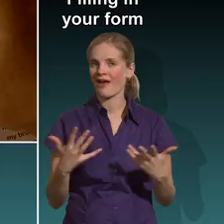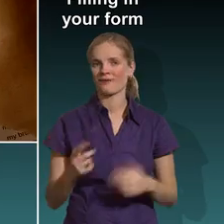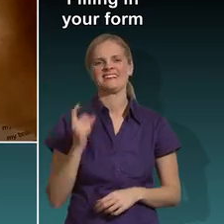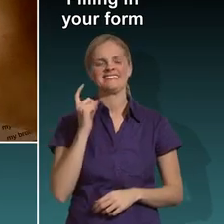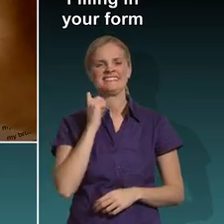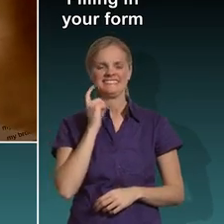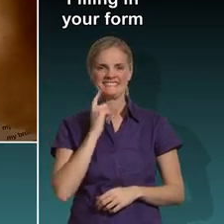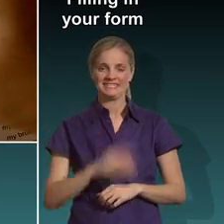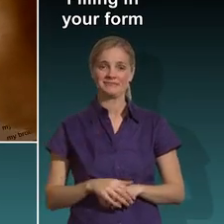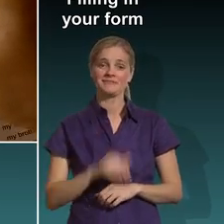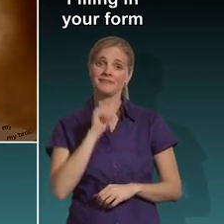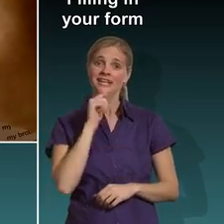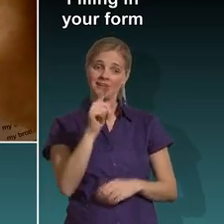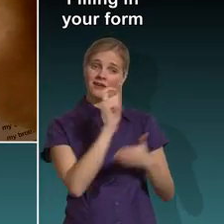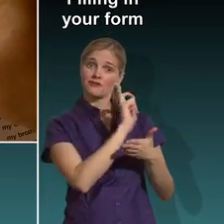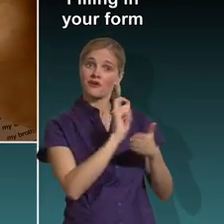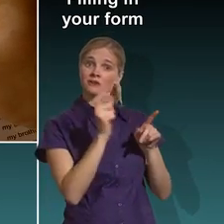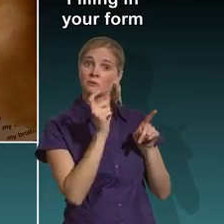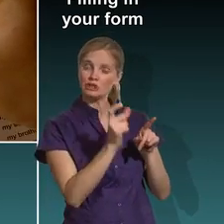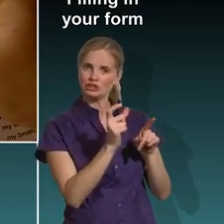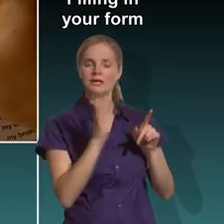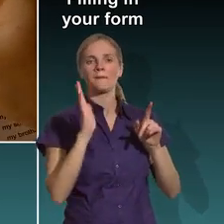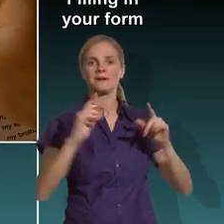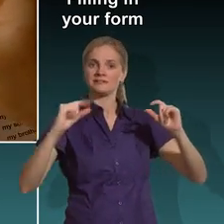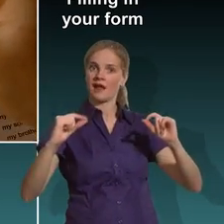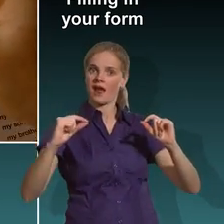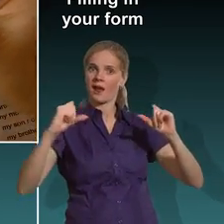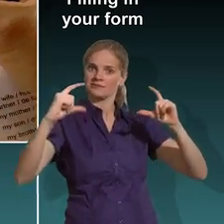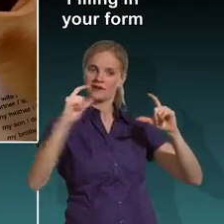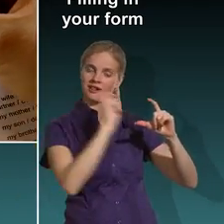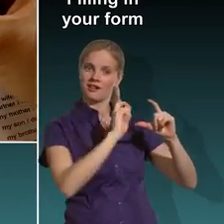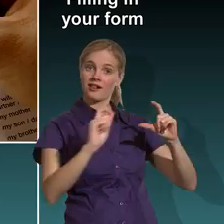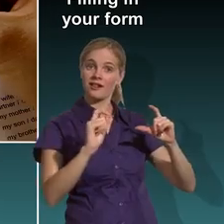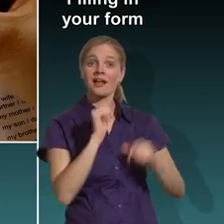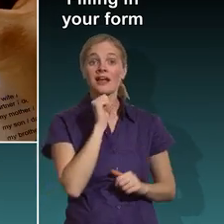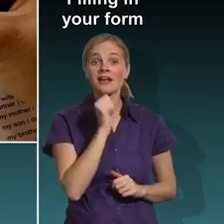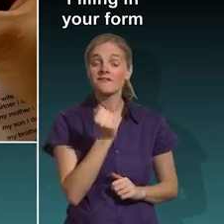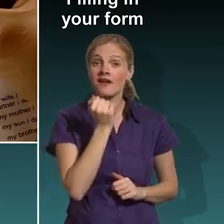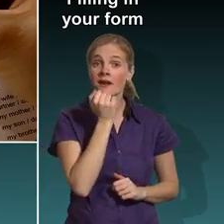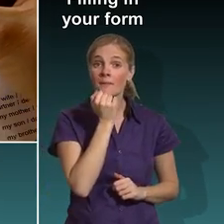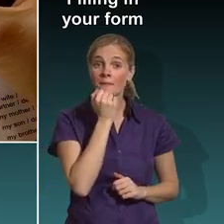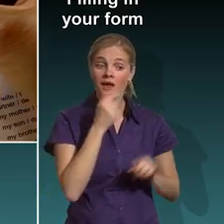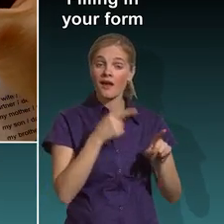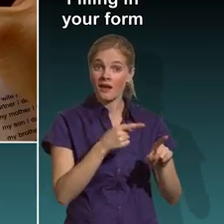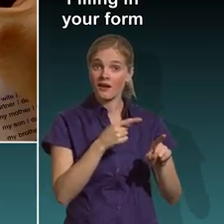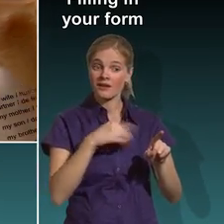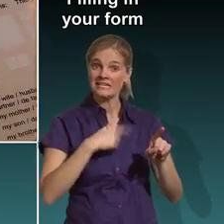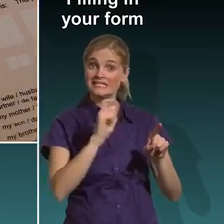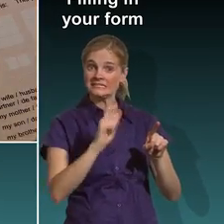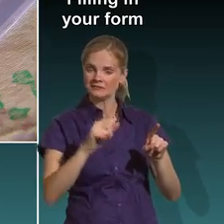How do you fill out the form? It's simple. Where there are letters, you need to put in capital letters.